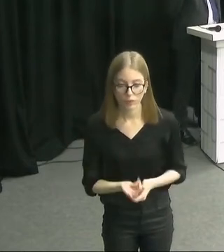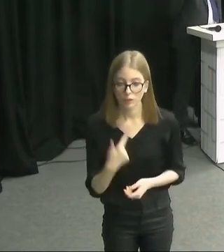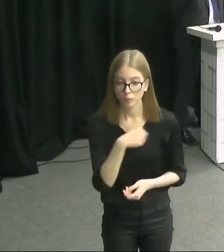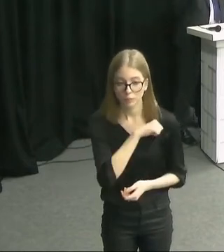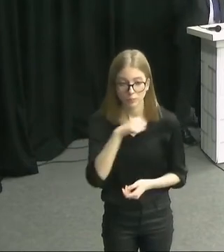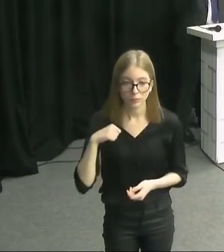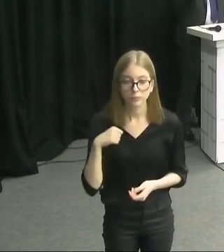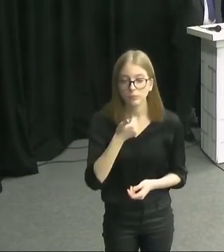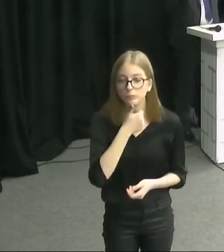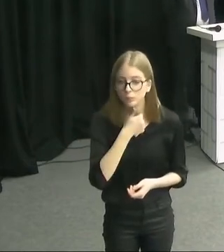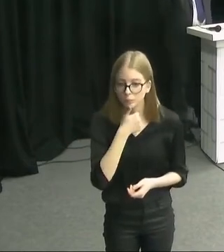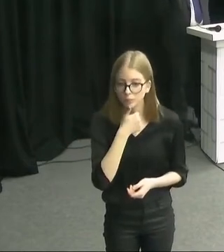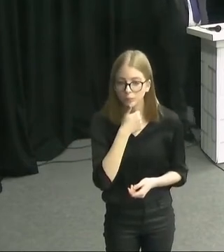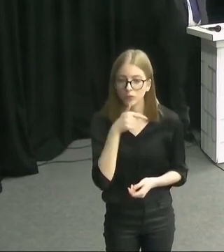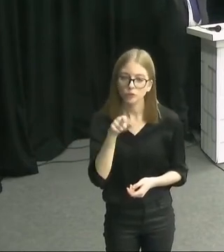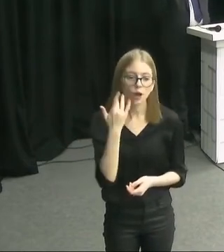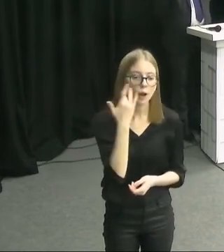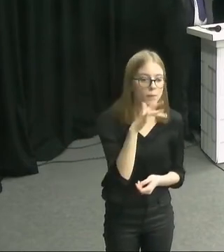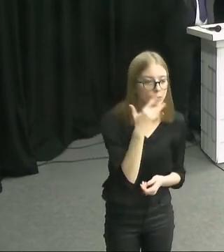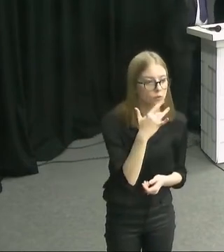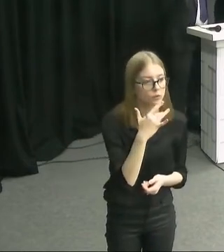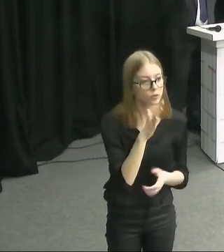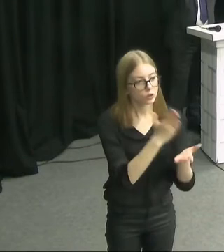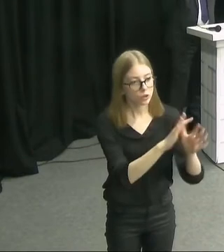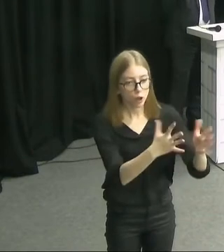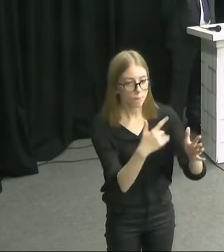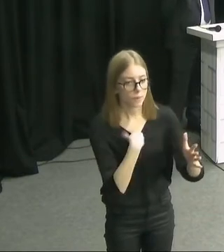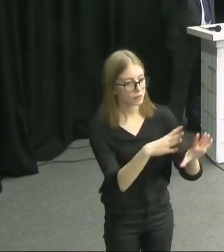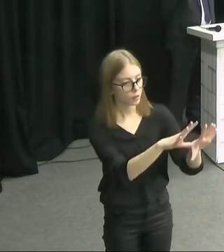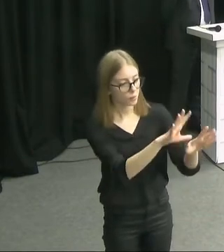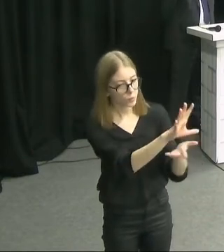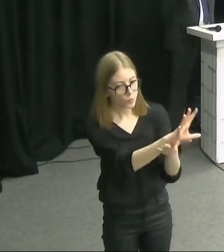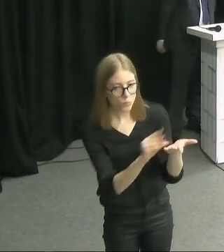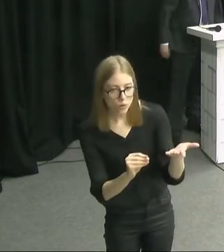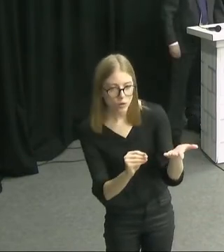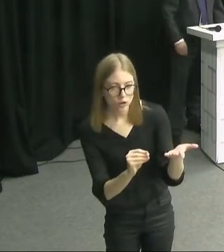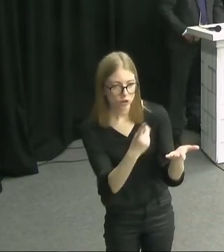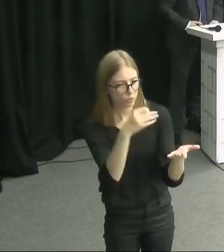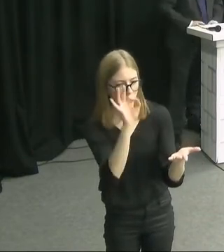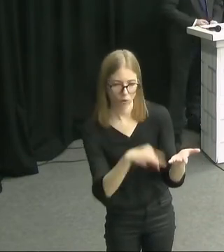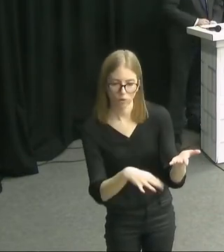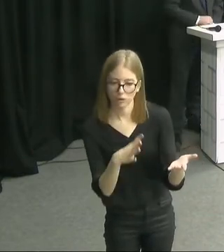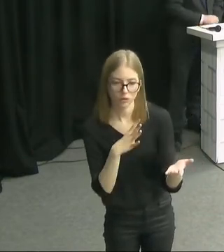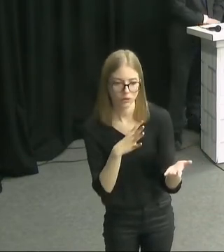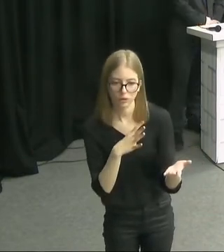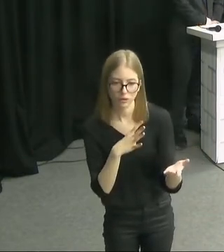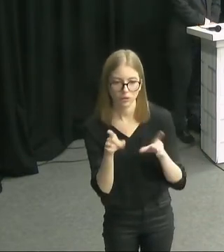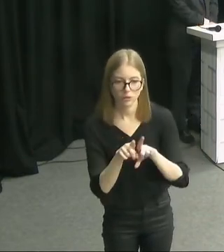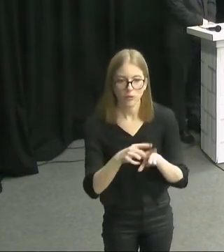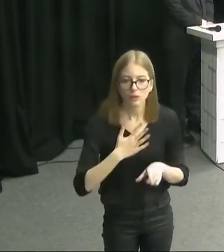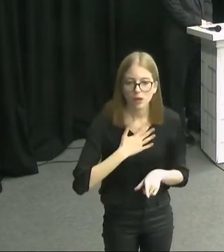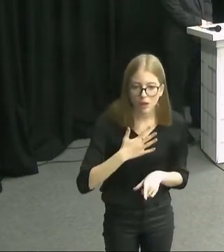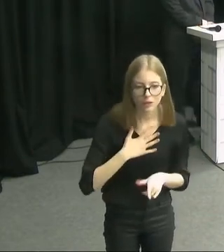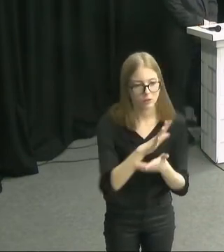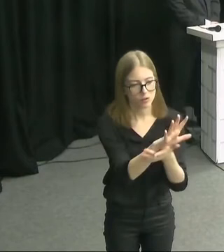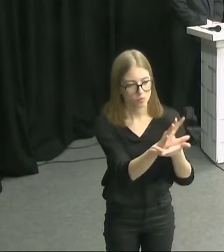introduce the same things as the States, because they have a very different culture in universities, and they have different types of funding. So what